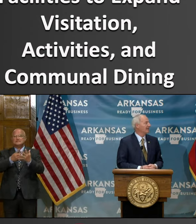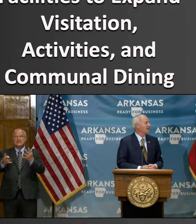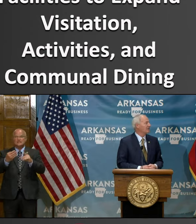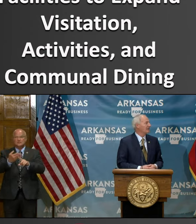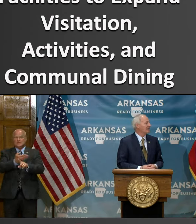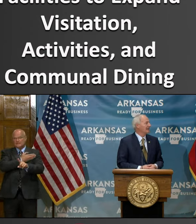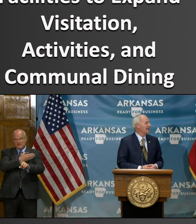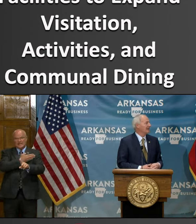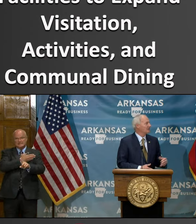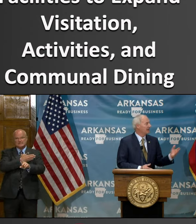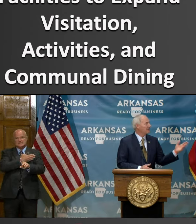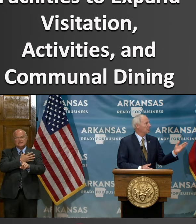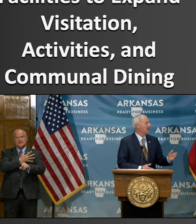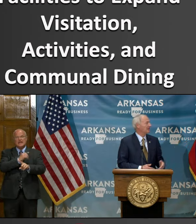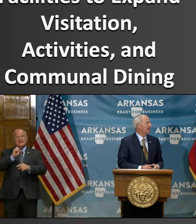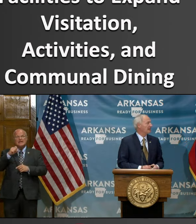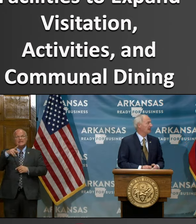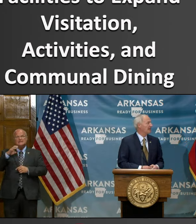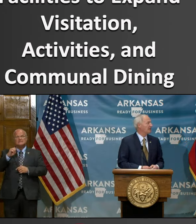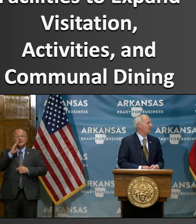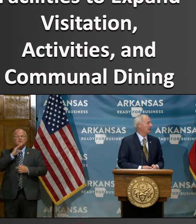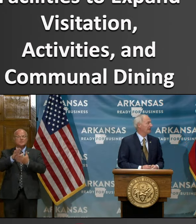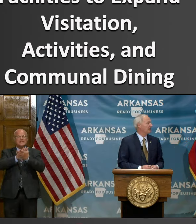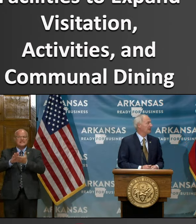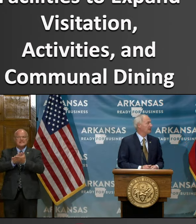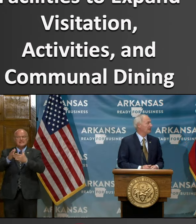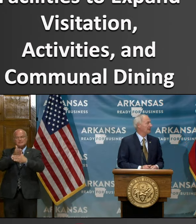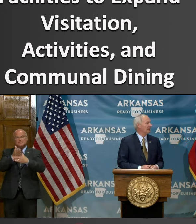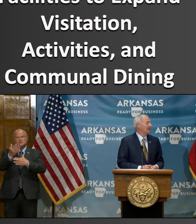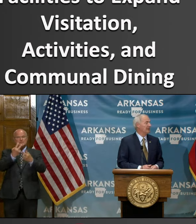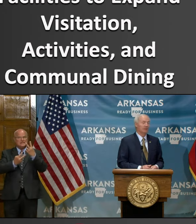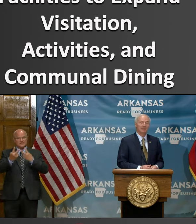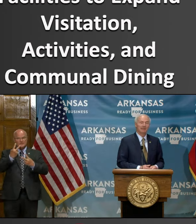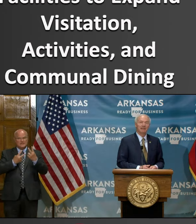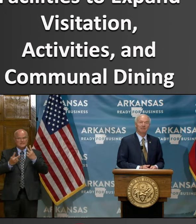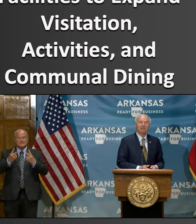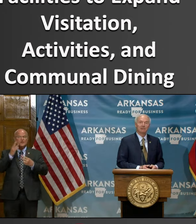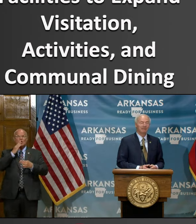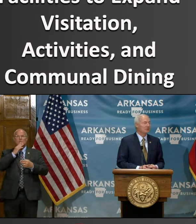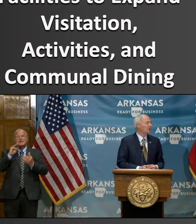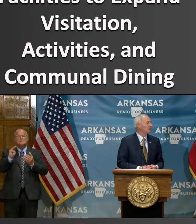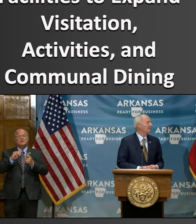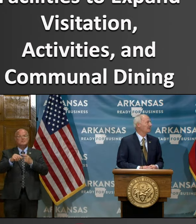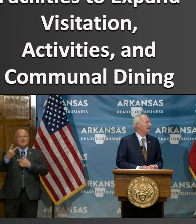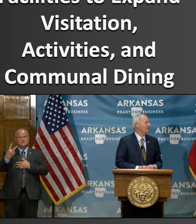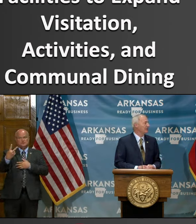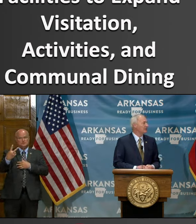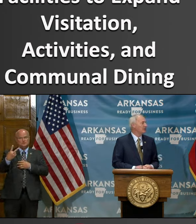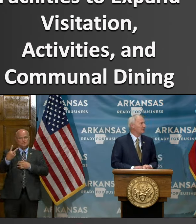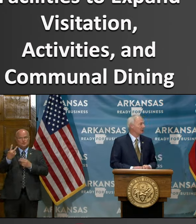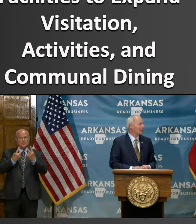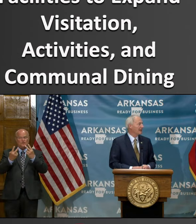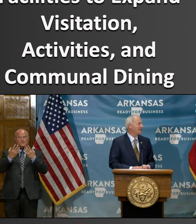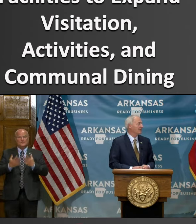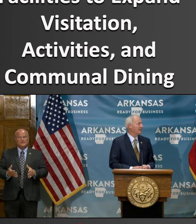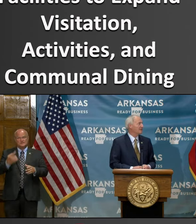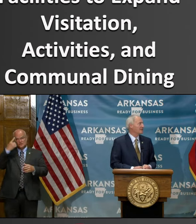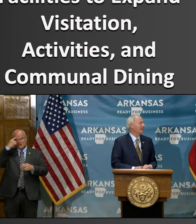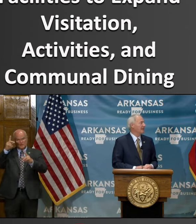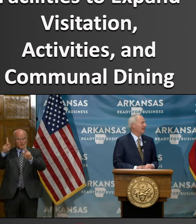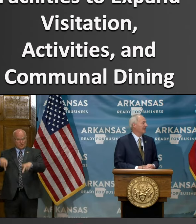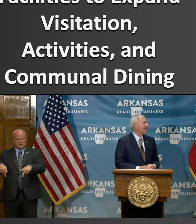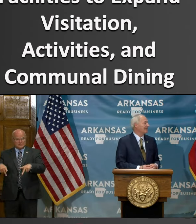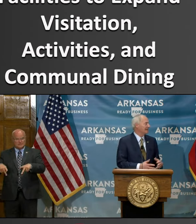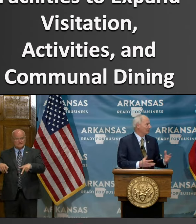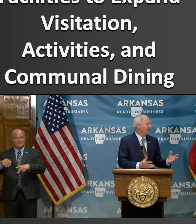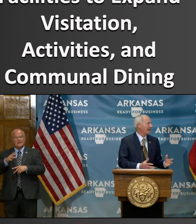in advance, and space will be sanitized between each visit. There'll be a minimum of 2 visitors per